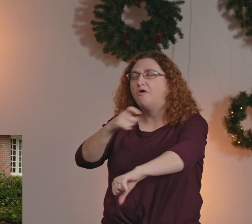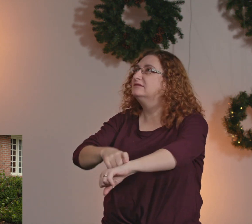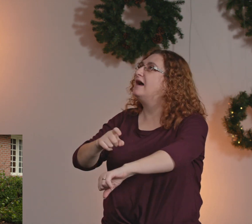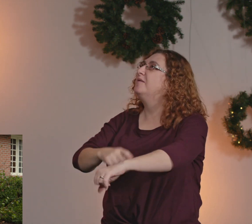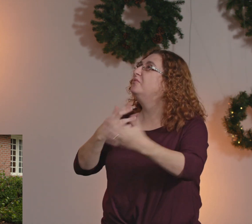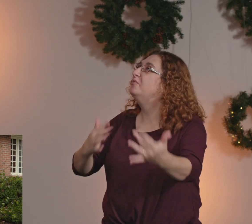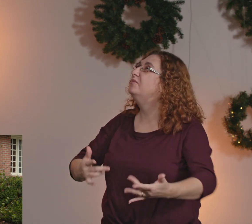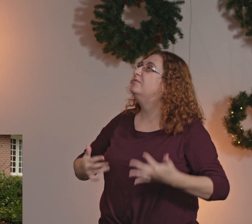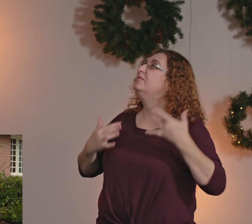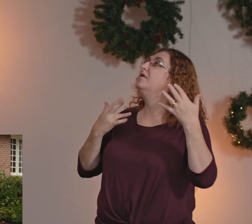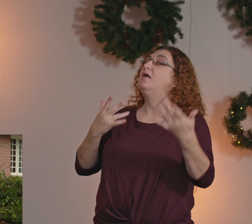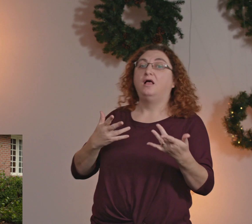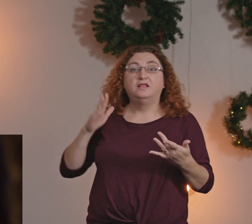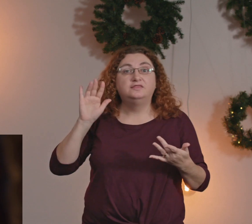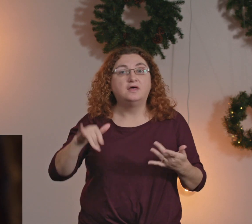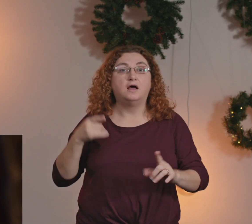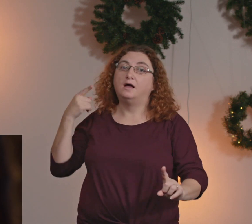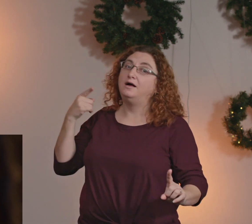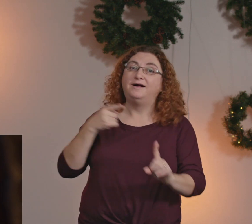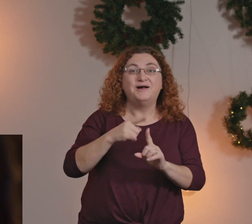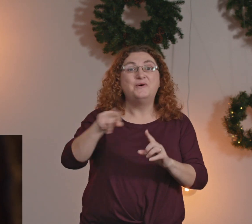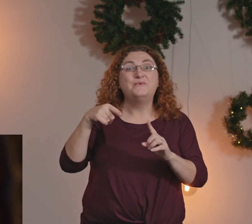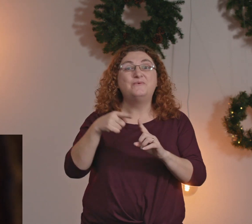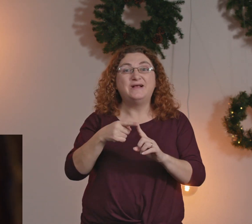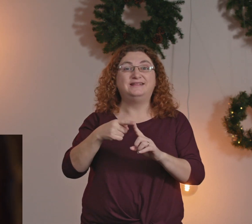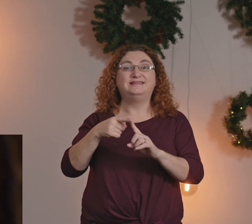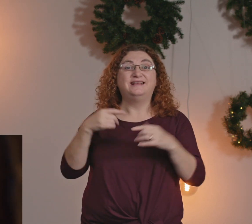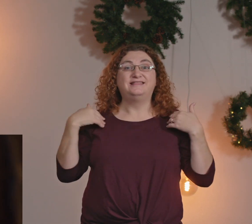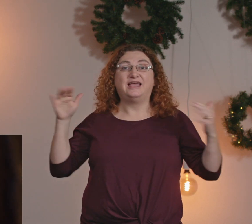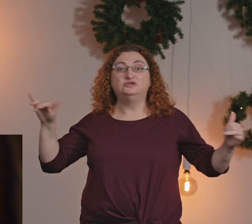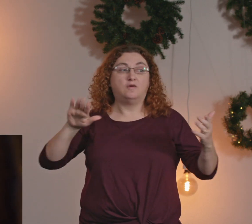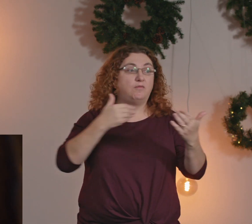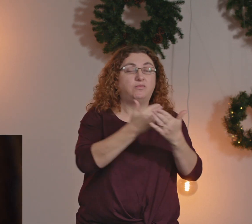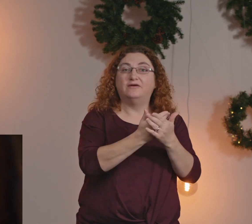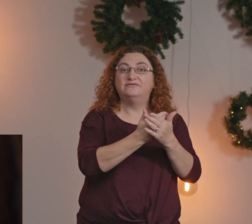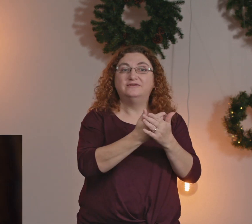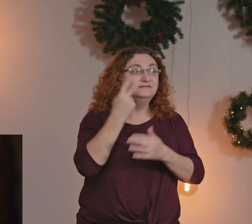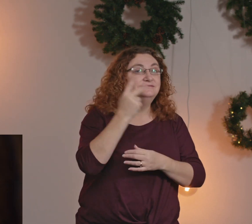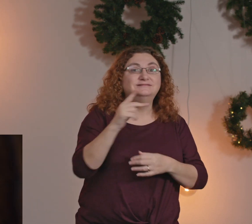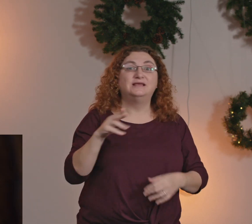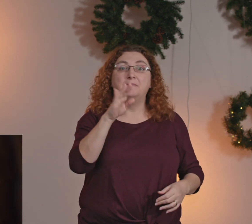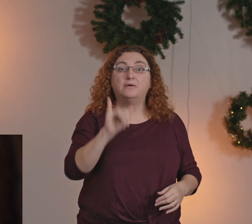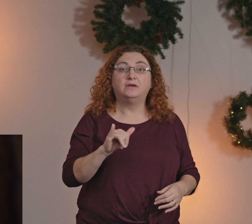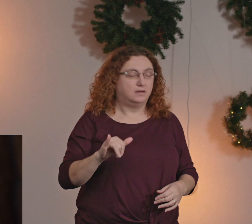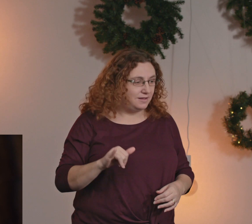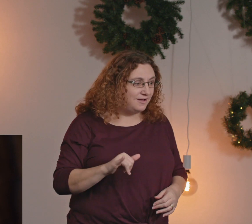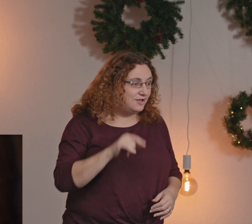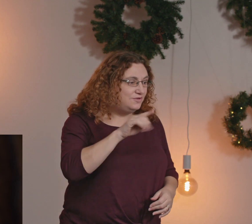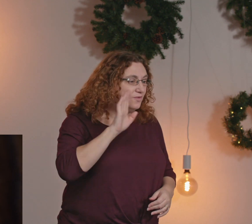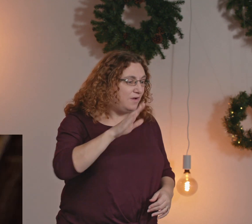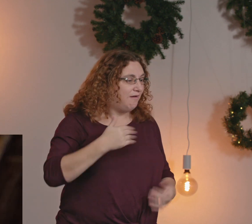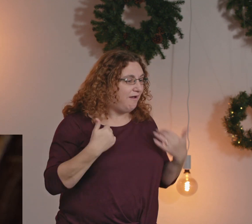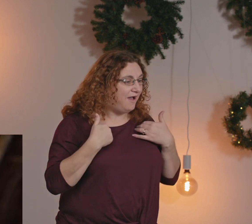made it such great news when Gabriel came to Mary and said, "There is a son who is going to come. You are going to